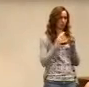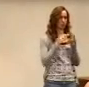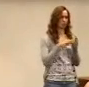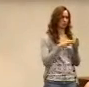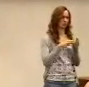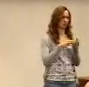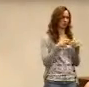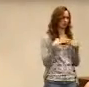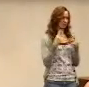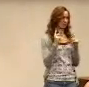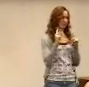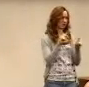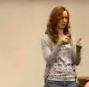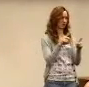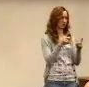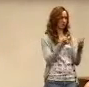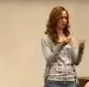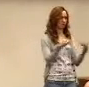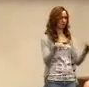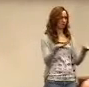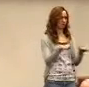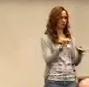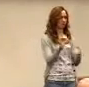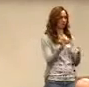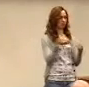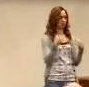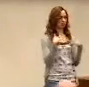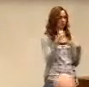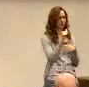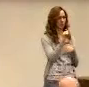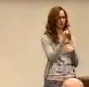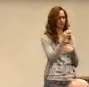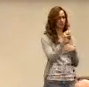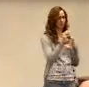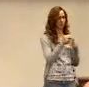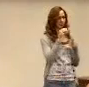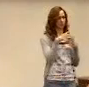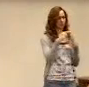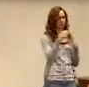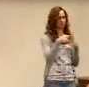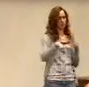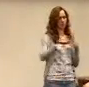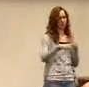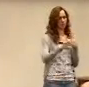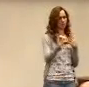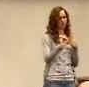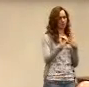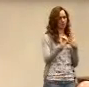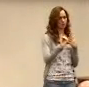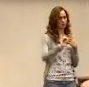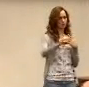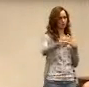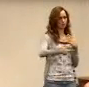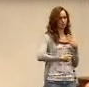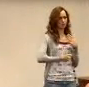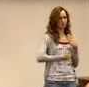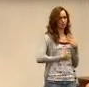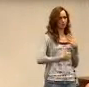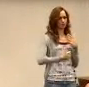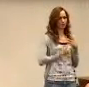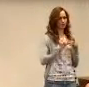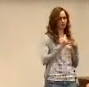joined them since they've gone to the field. They've also had Amers among them, and they also